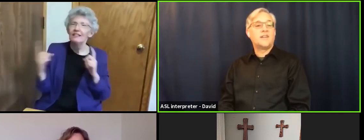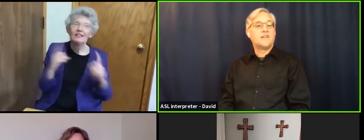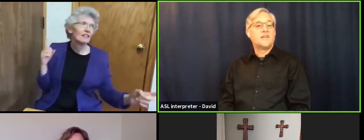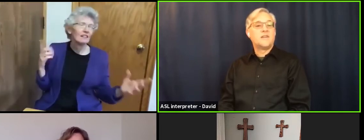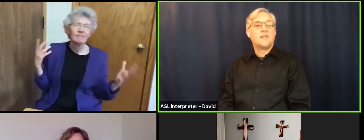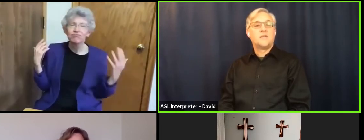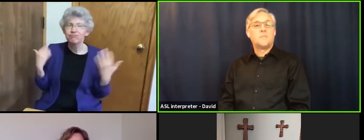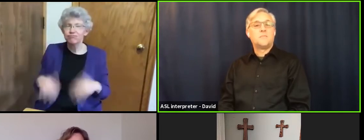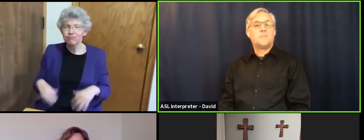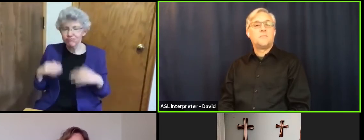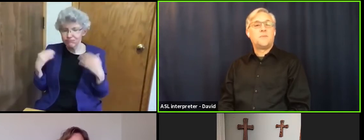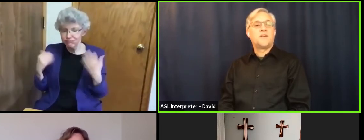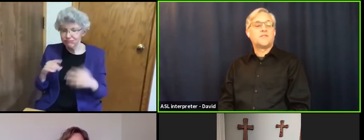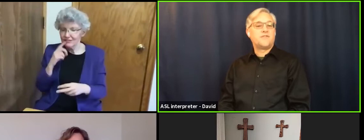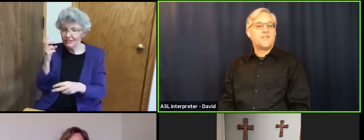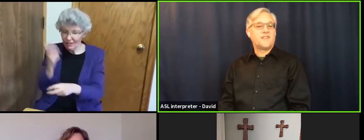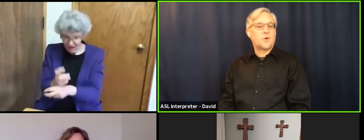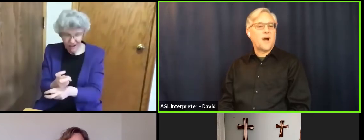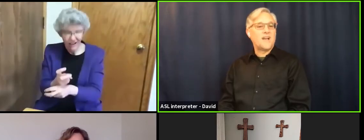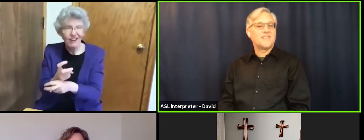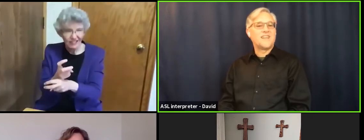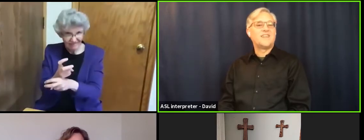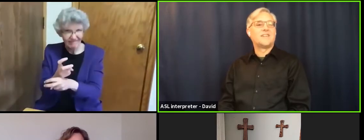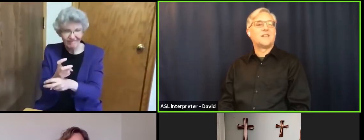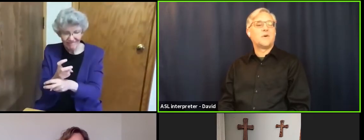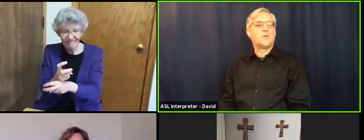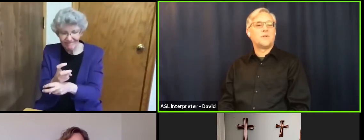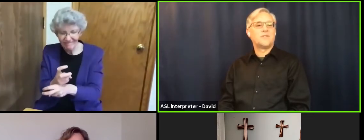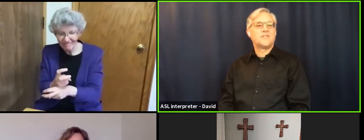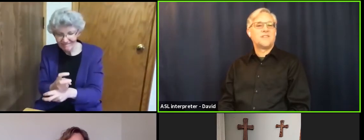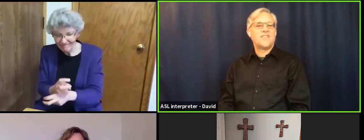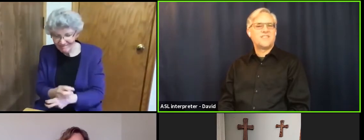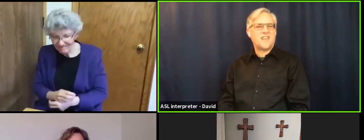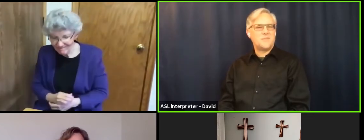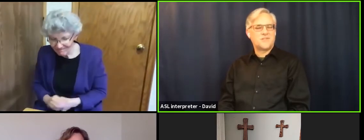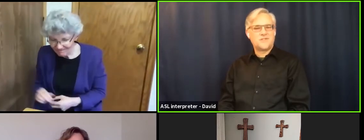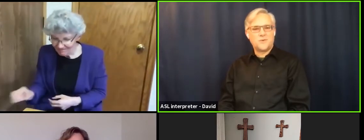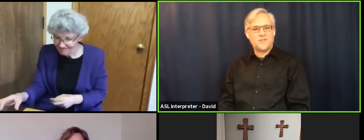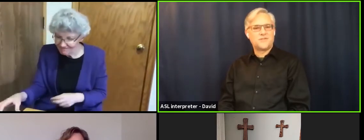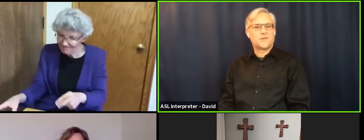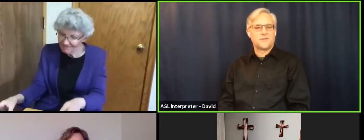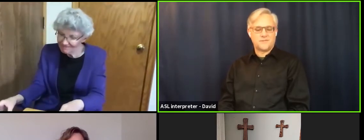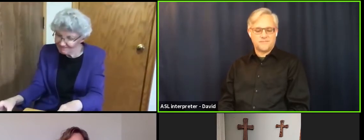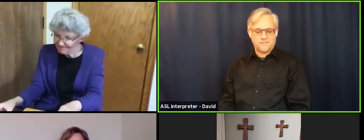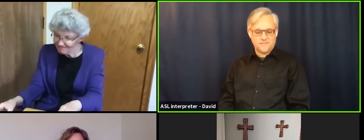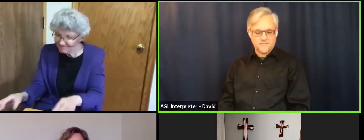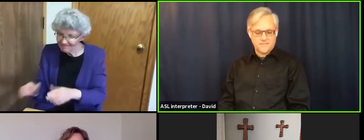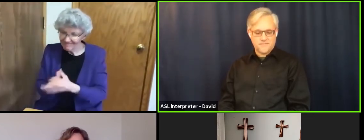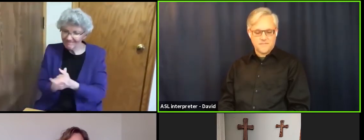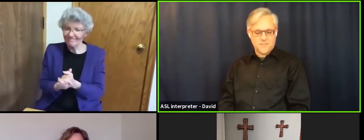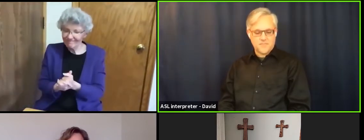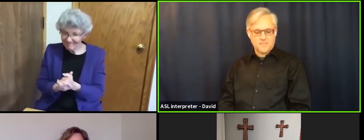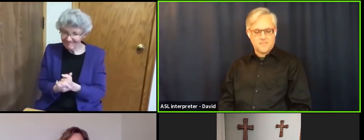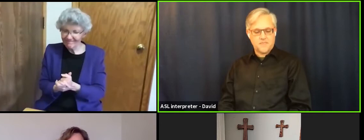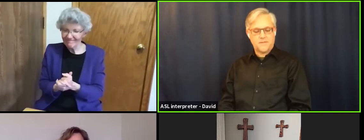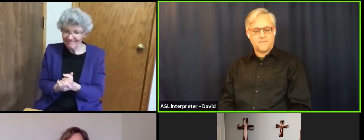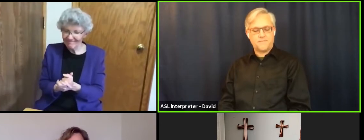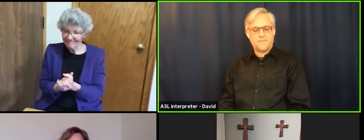cry because they're feeling so isolated and alone, and this time is so difficult.